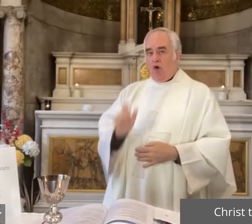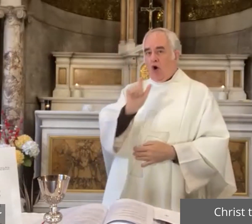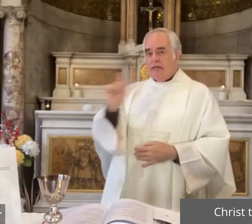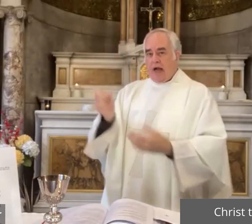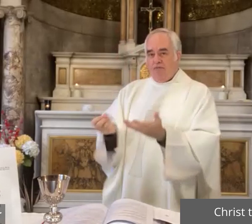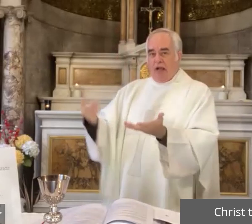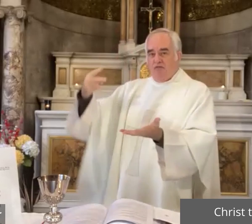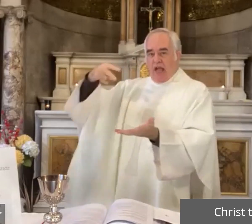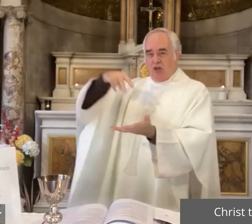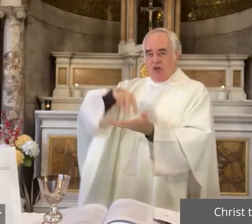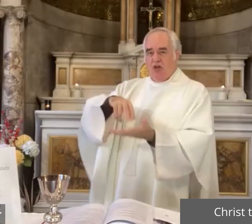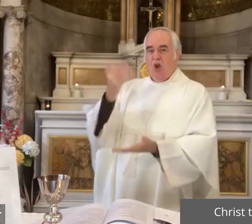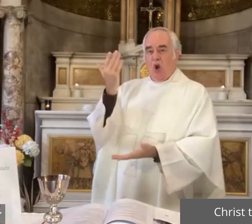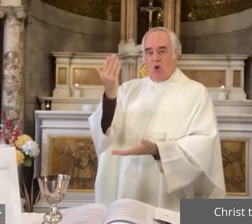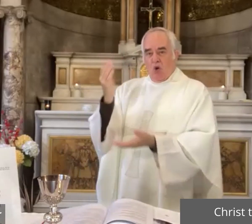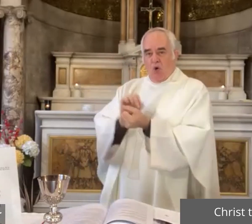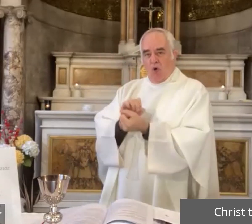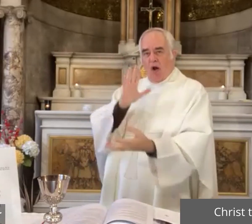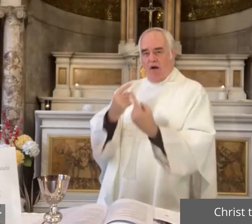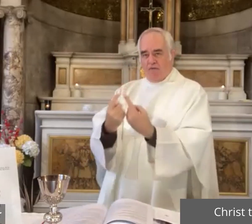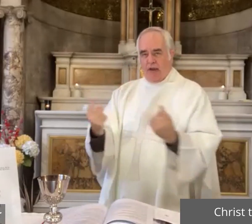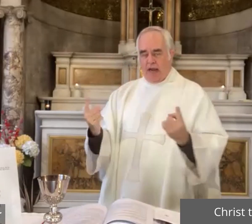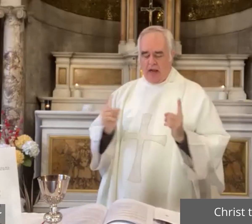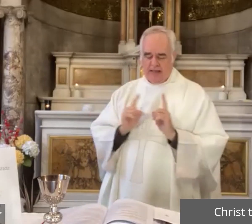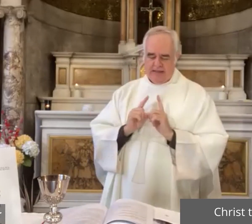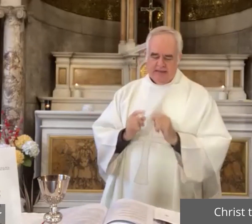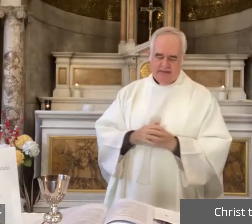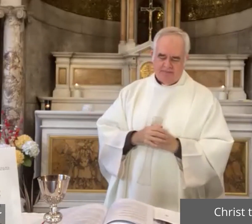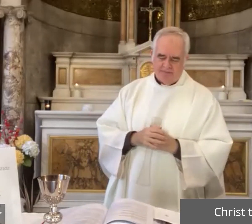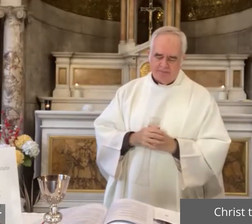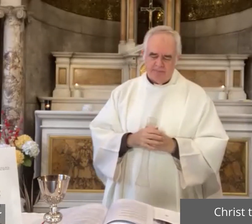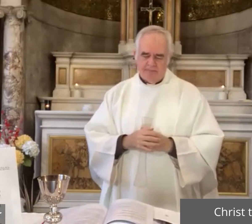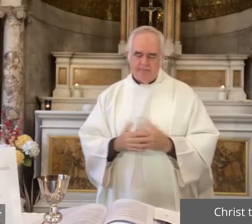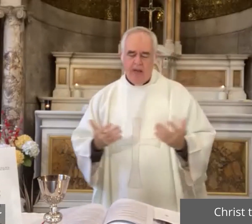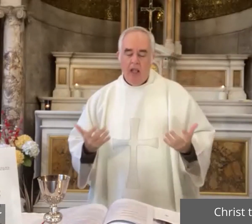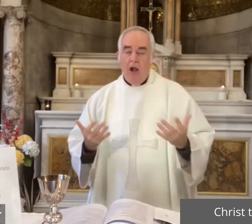your cross and resurrection, you free us.